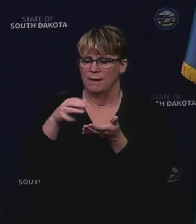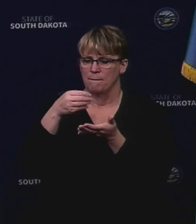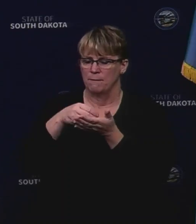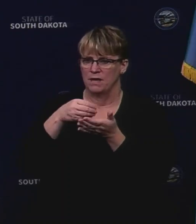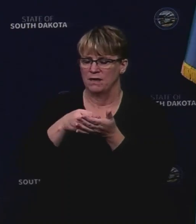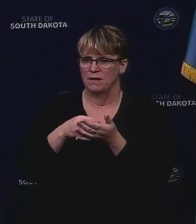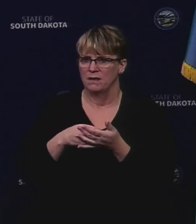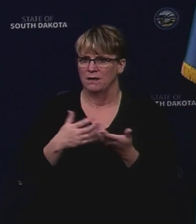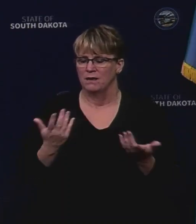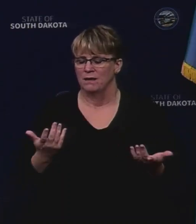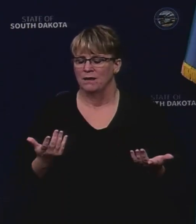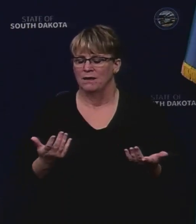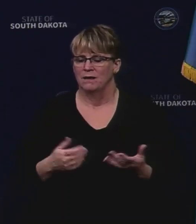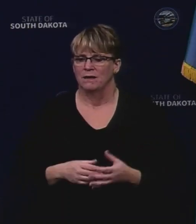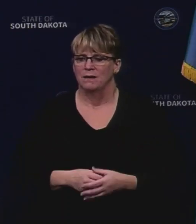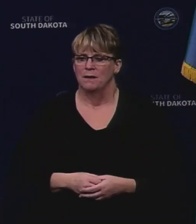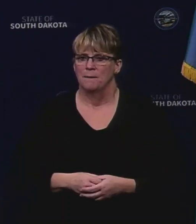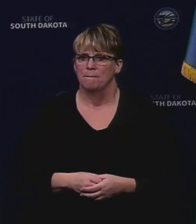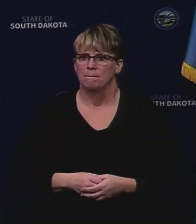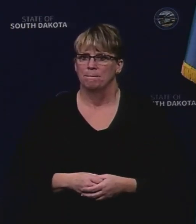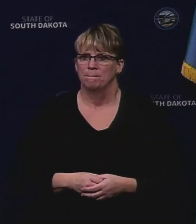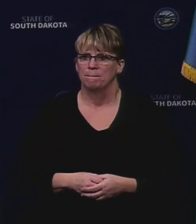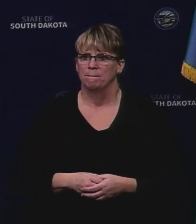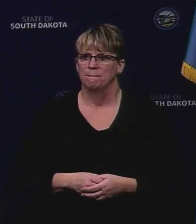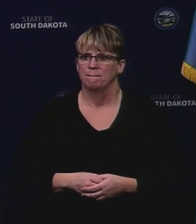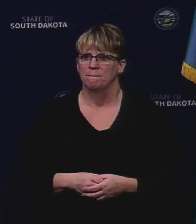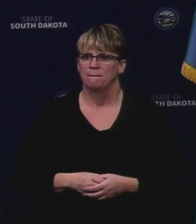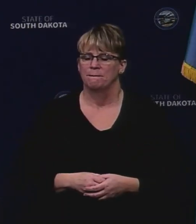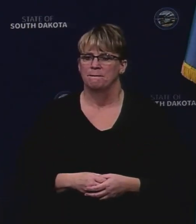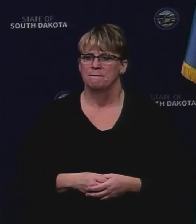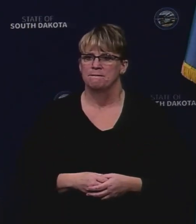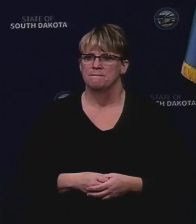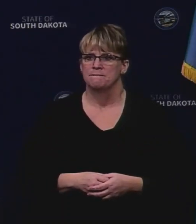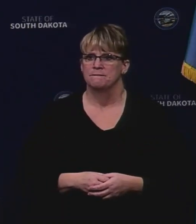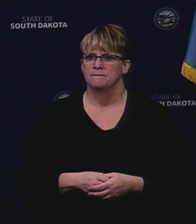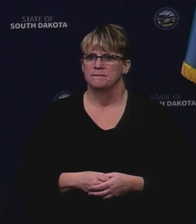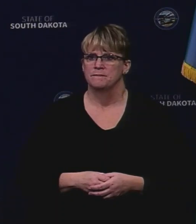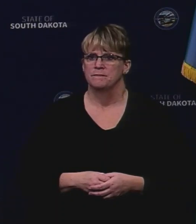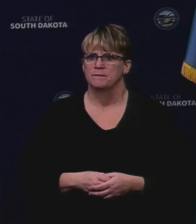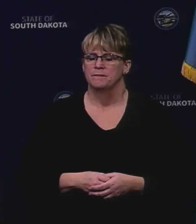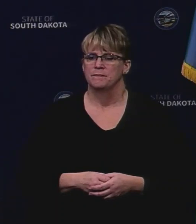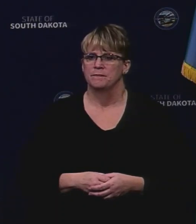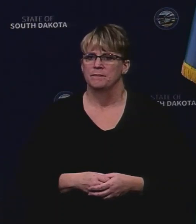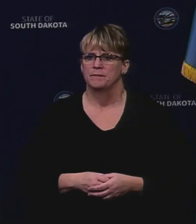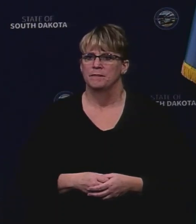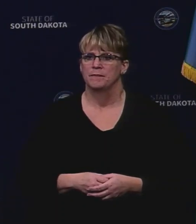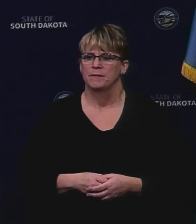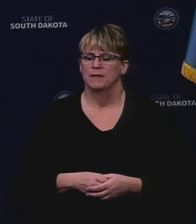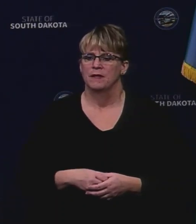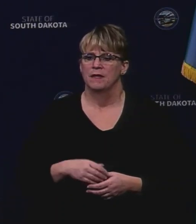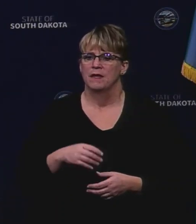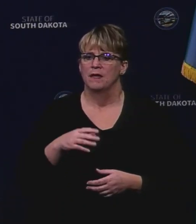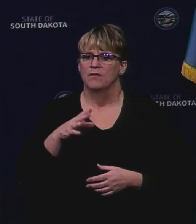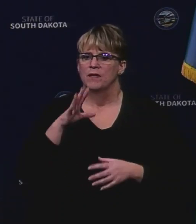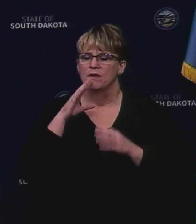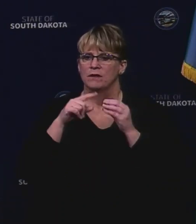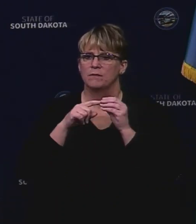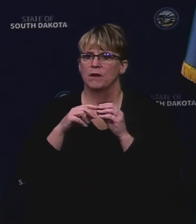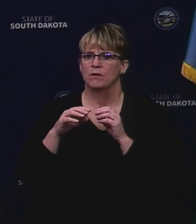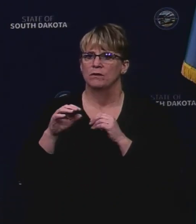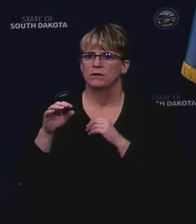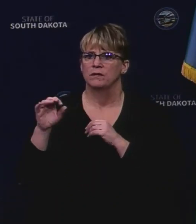Because, if you, in today's news, there was like some insurance companies and claims from other